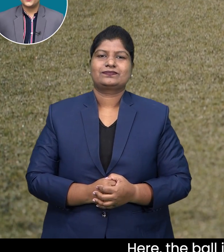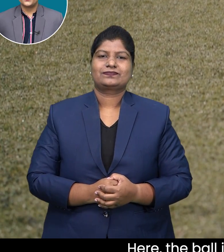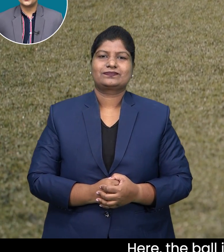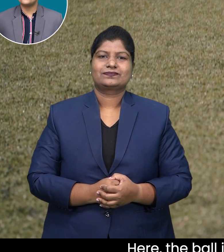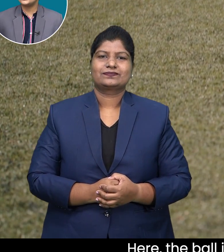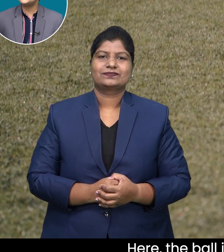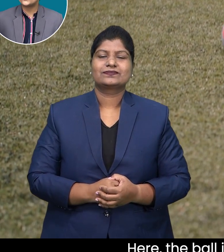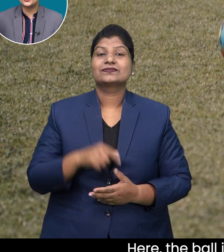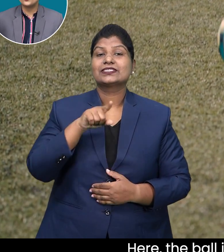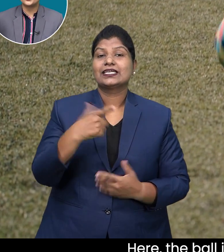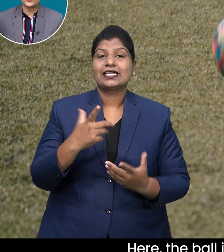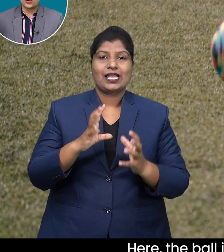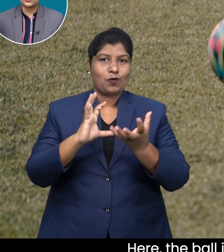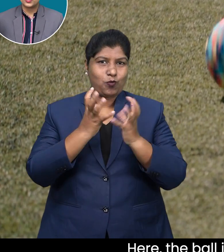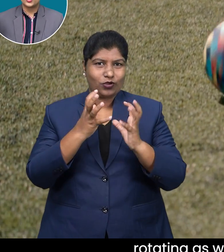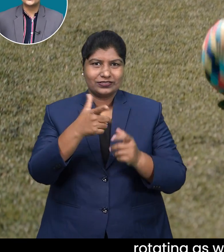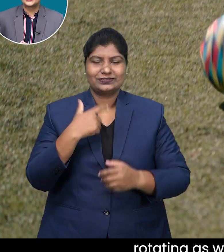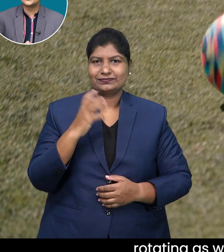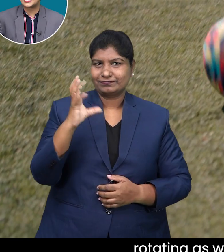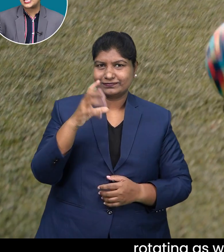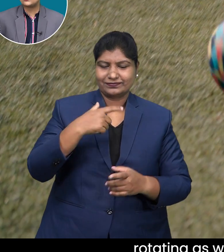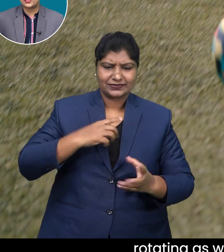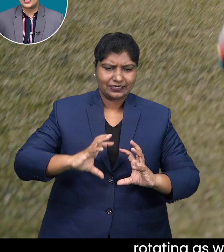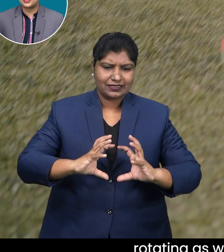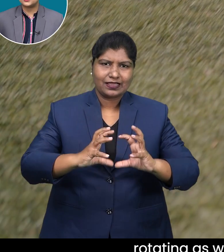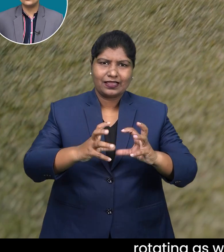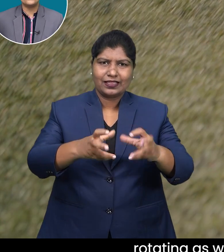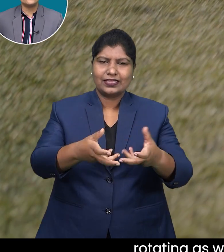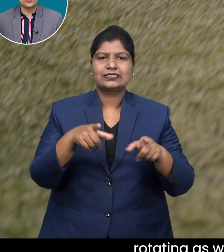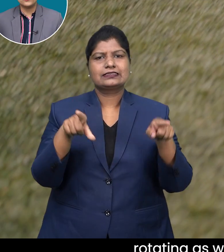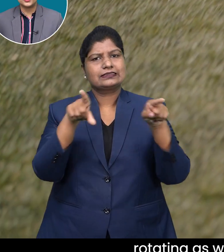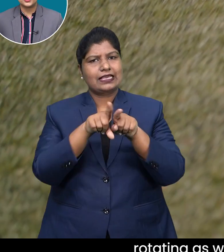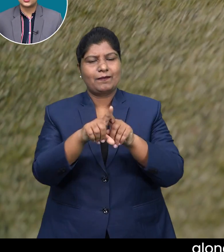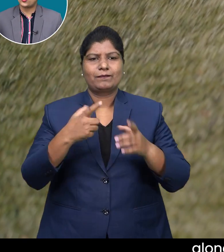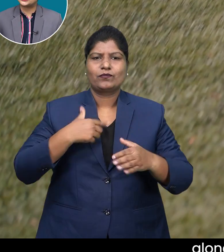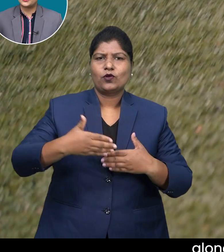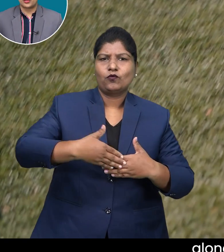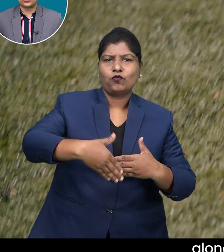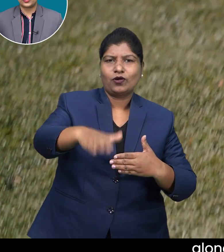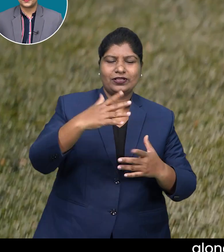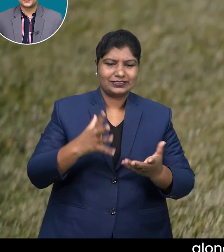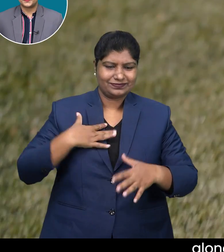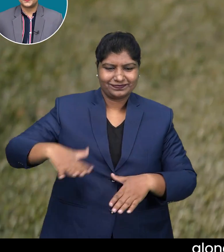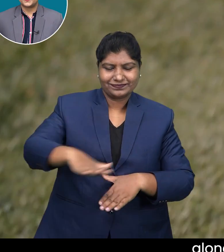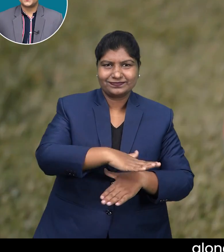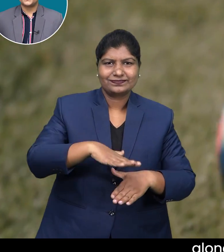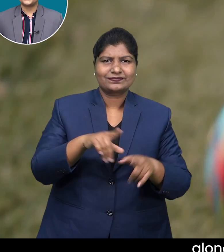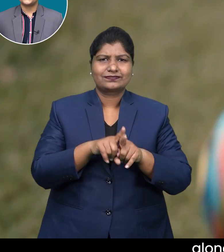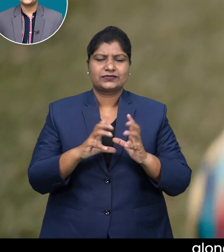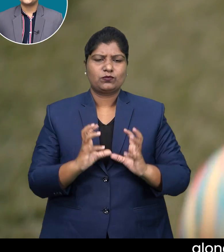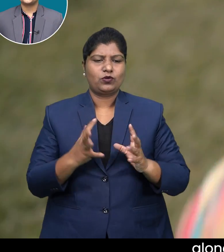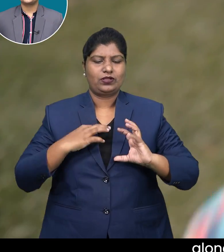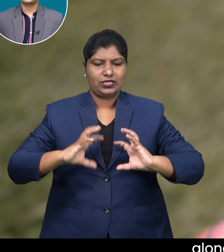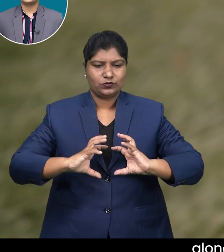Here, the ball is rolling on the ground, rotating as well as moving forward along the ground.